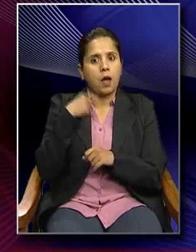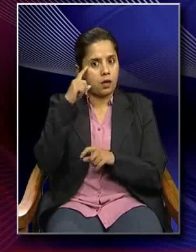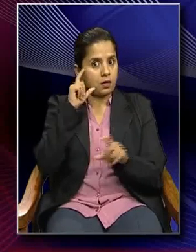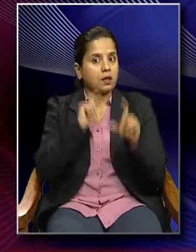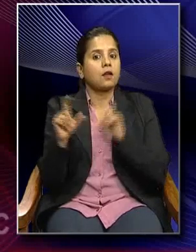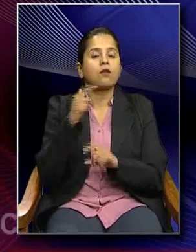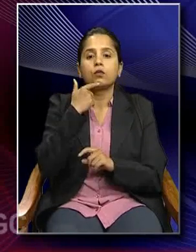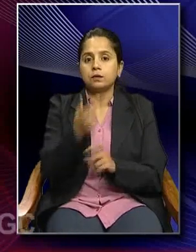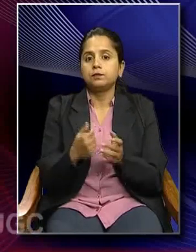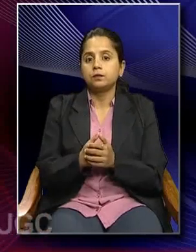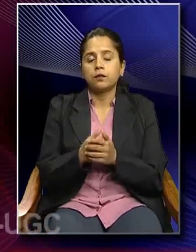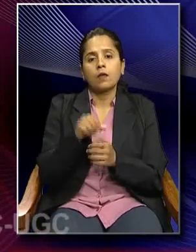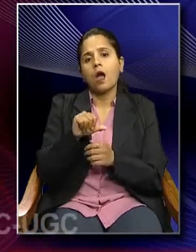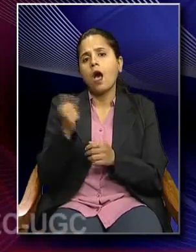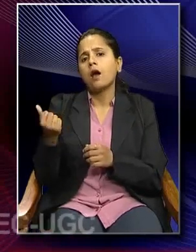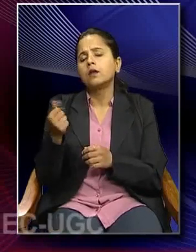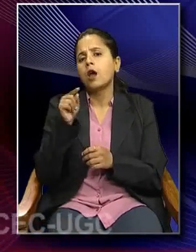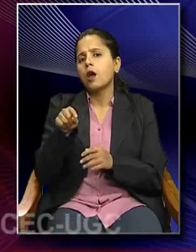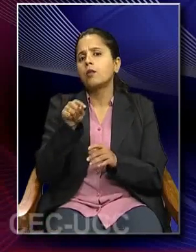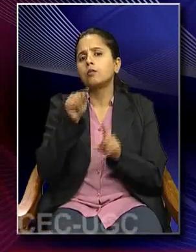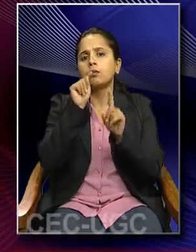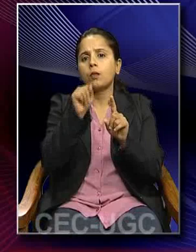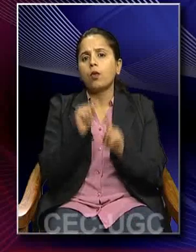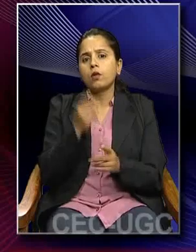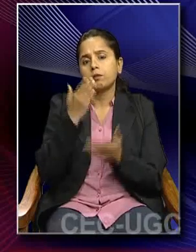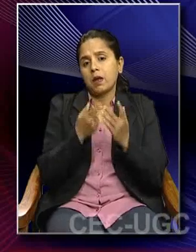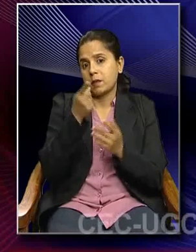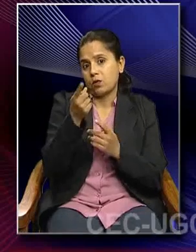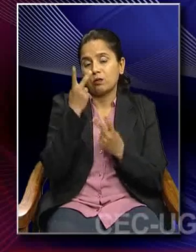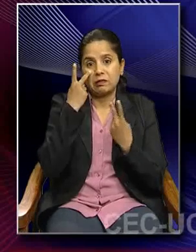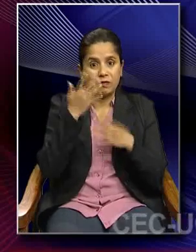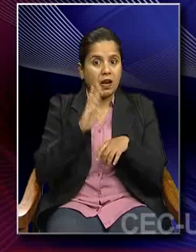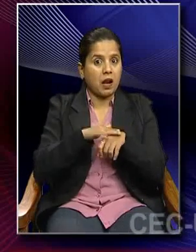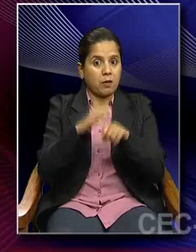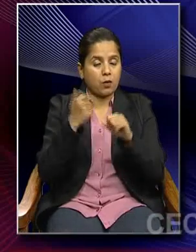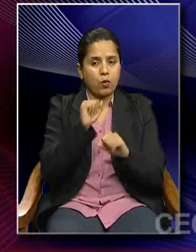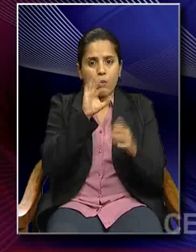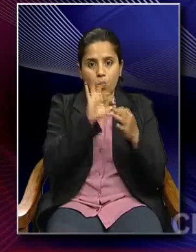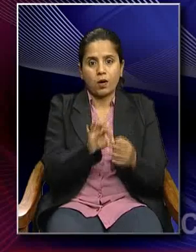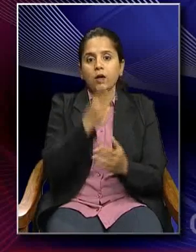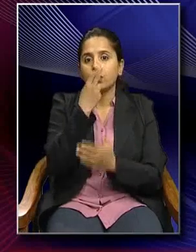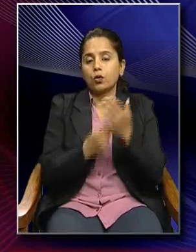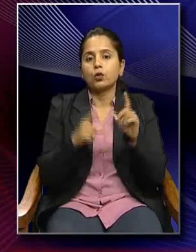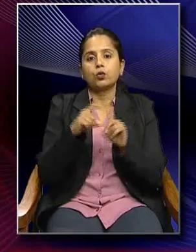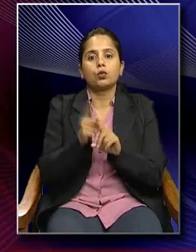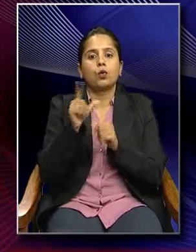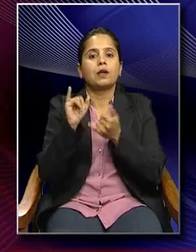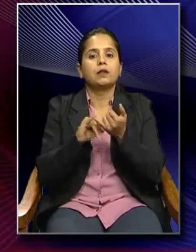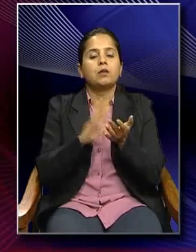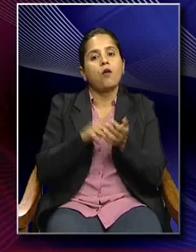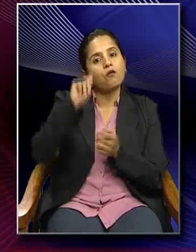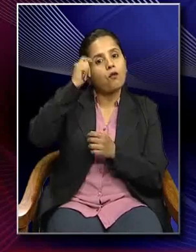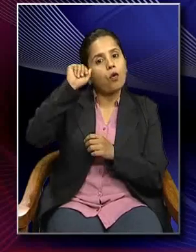because the other aspect that you might have encountered regarding dualism is from a Western